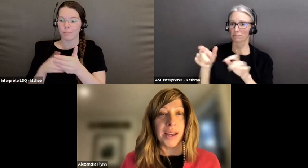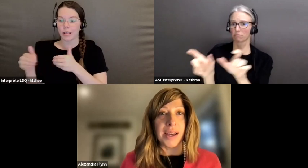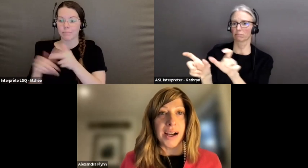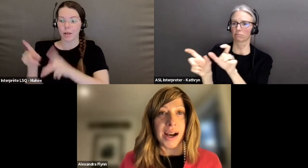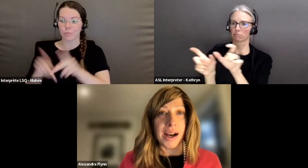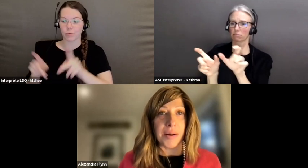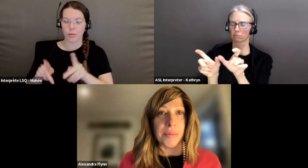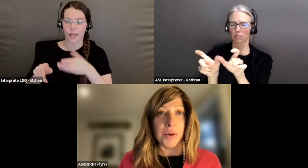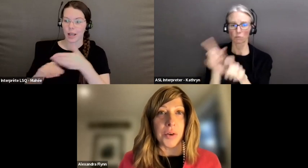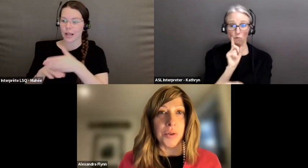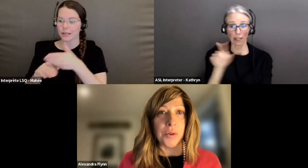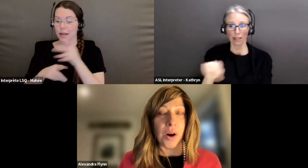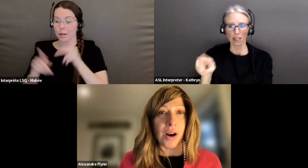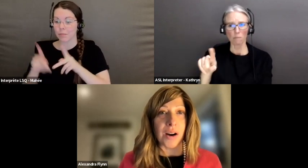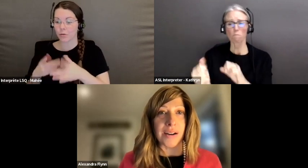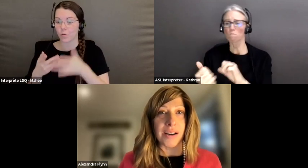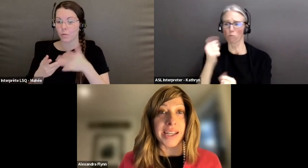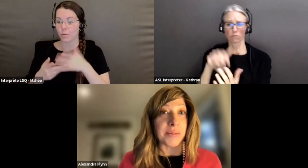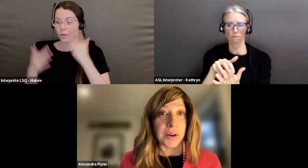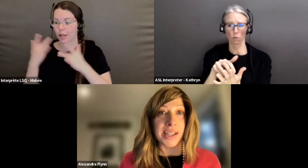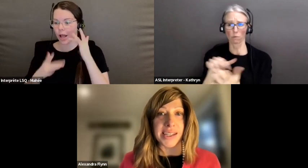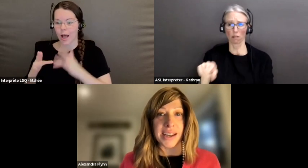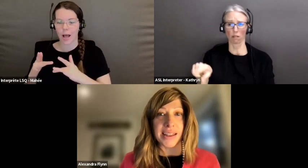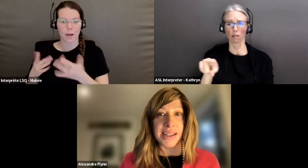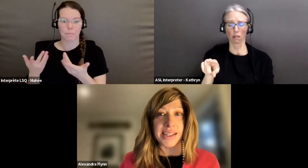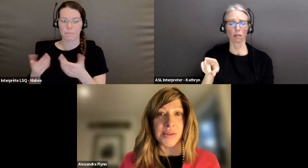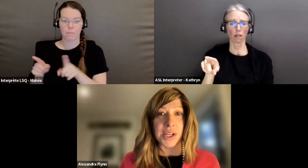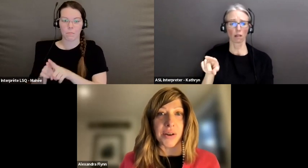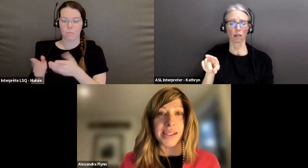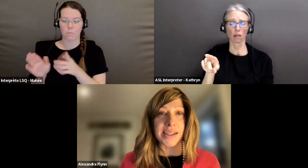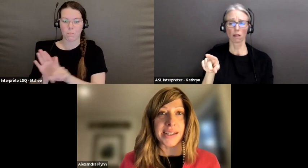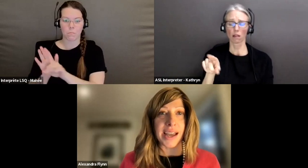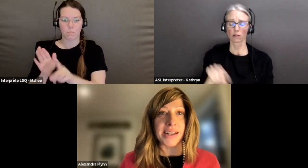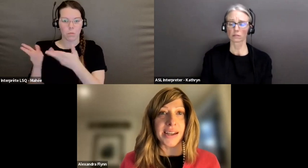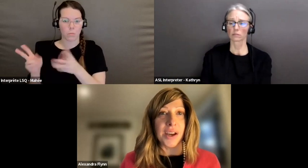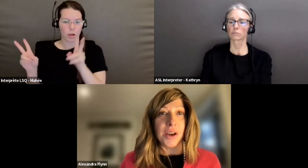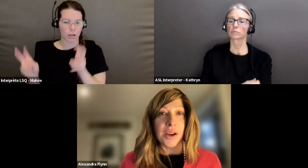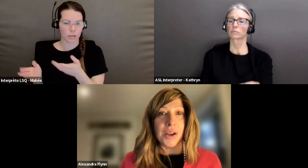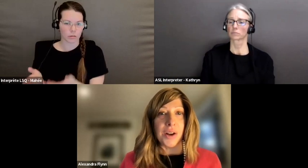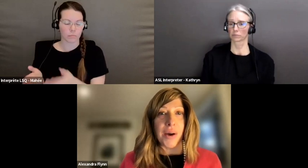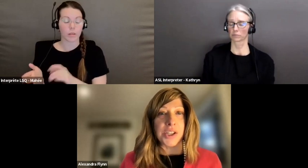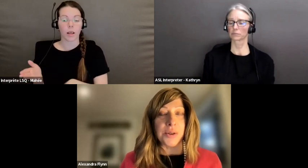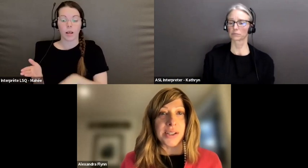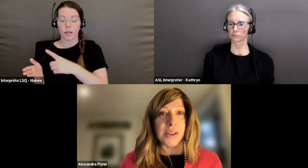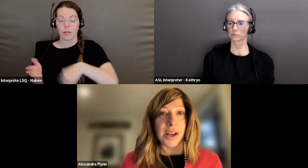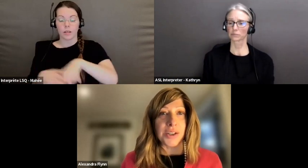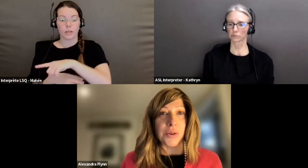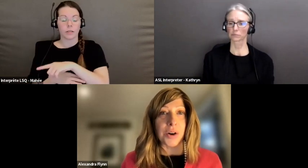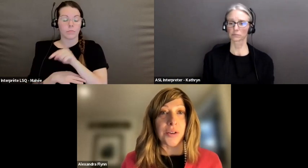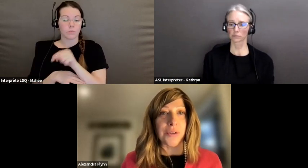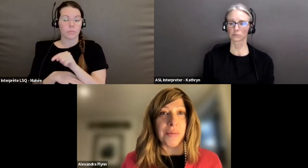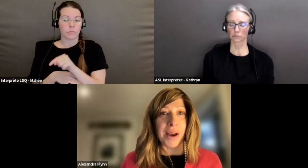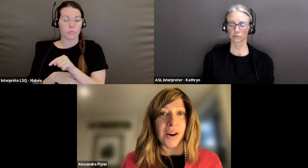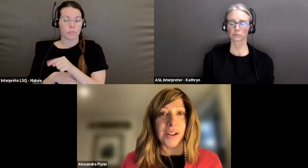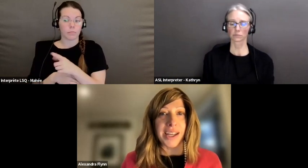people who are experiencing this housing crisis. And, you know, as you